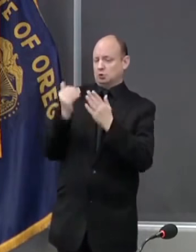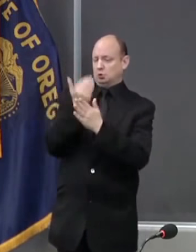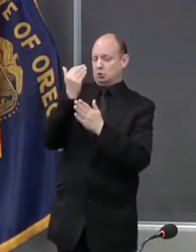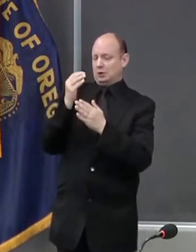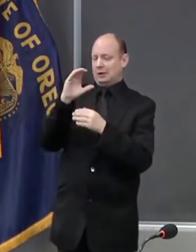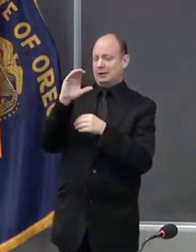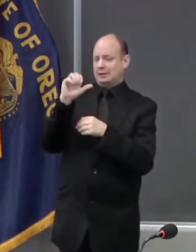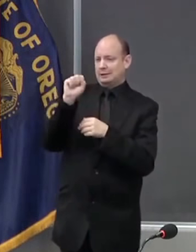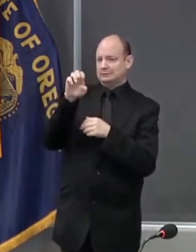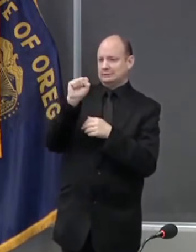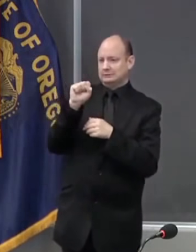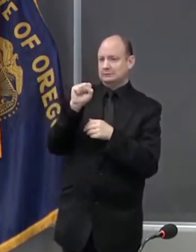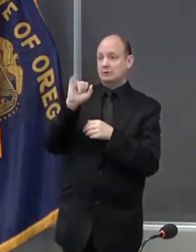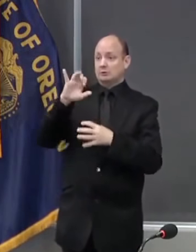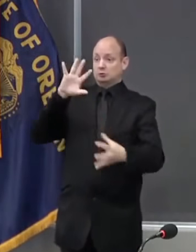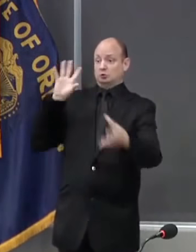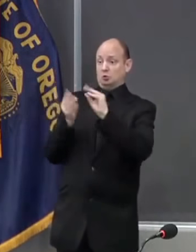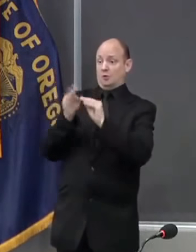of